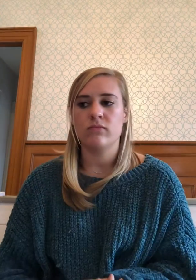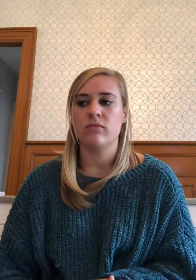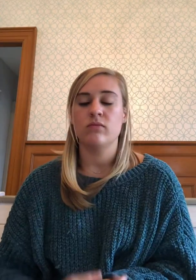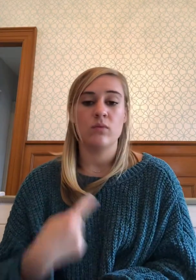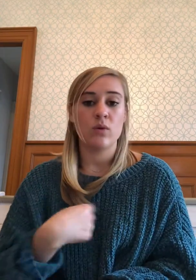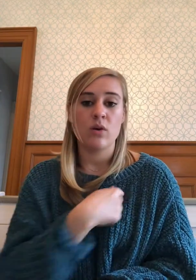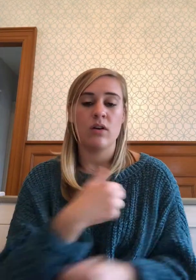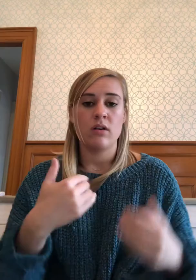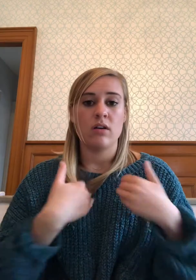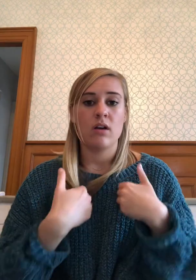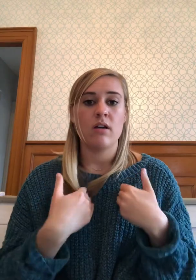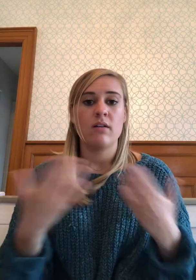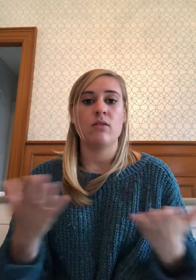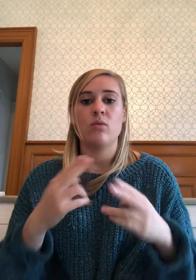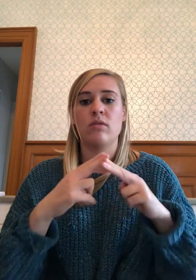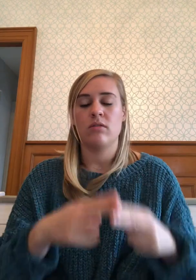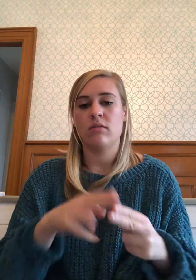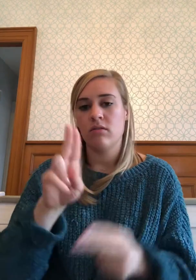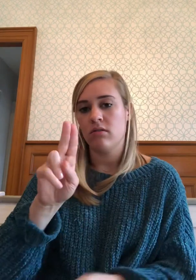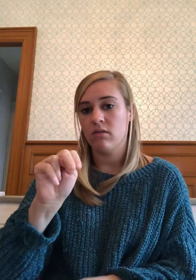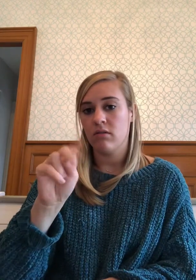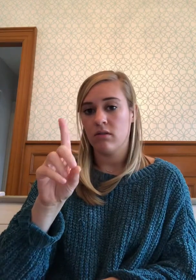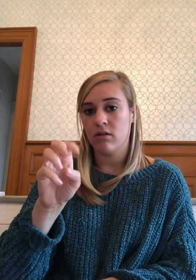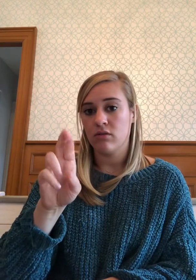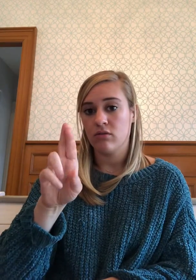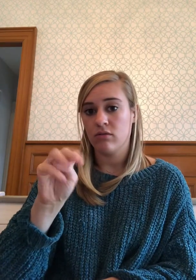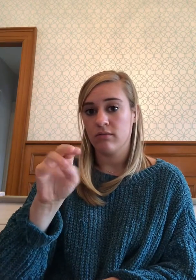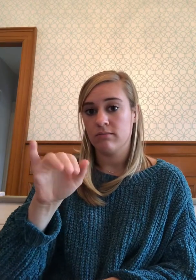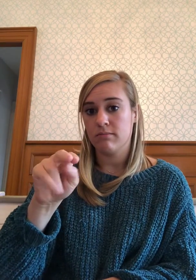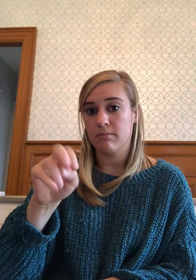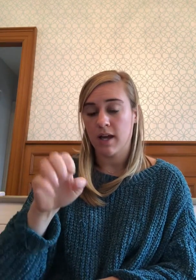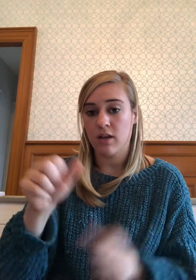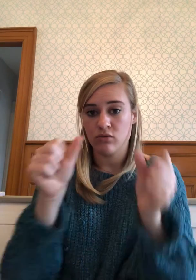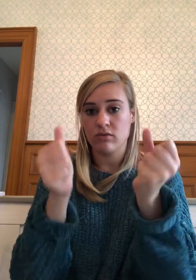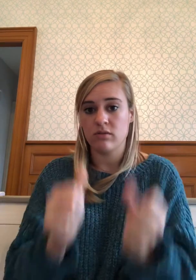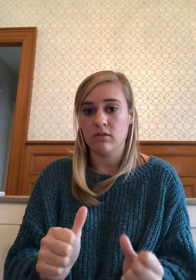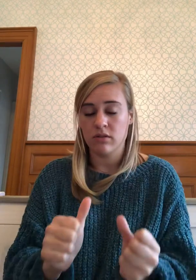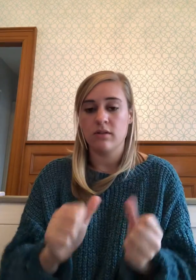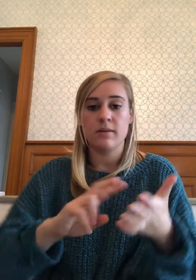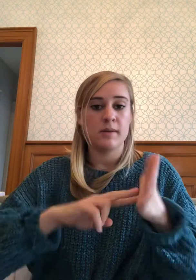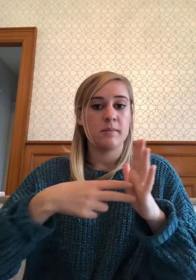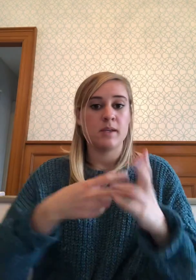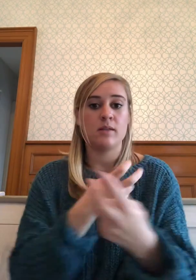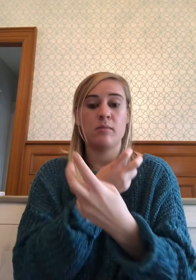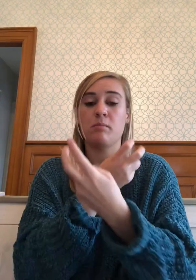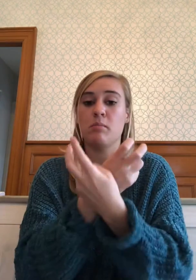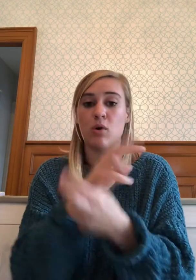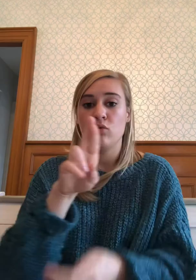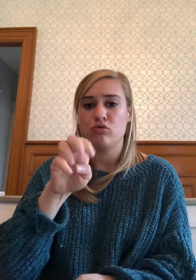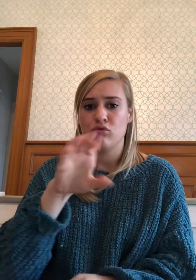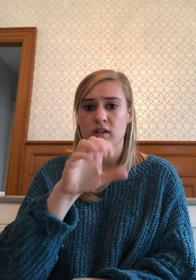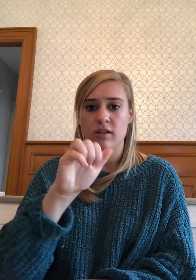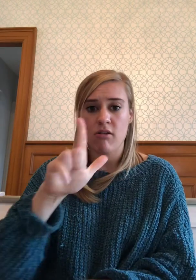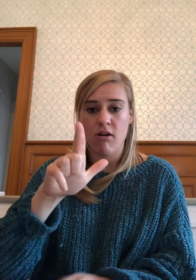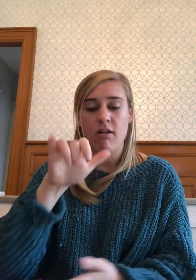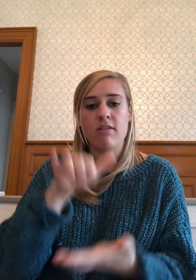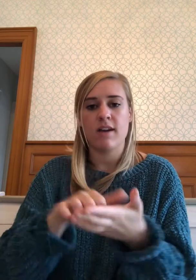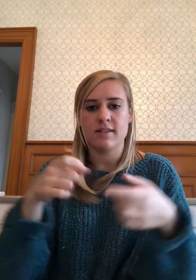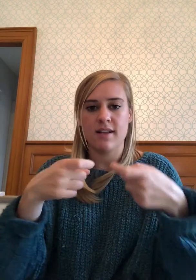called undermining resorption, that being bone, recall, is elastic, so this optimum pressure isn't